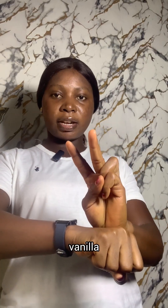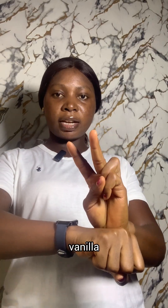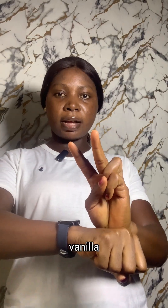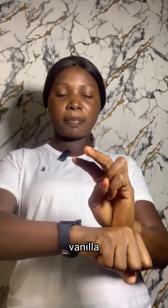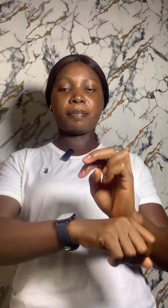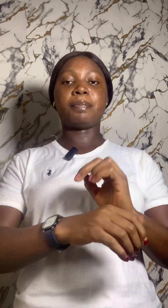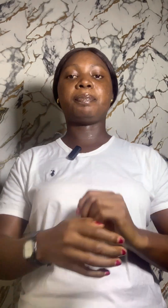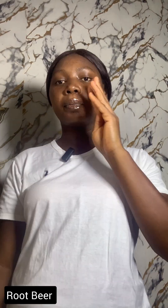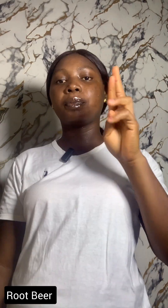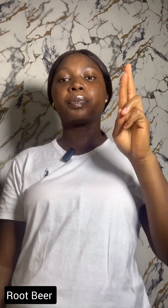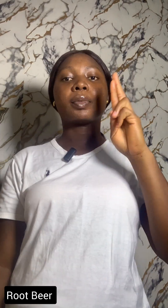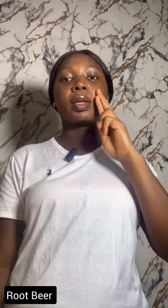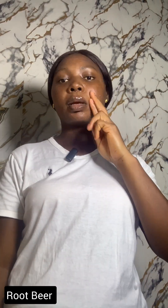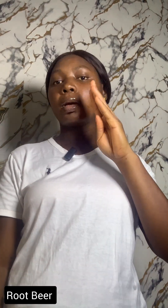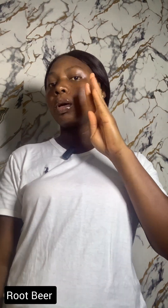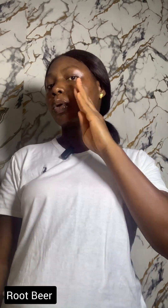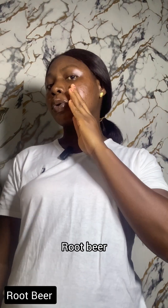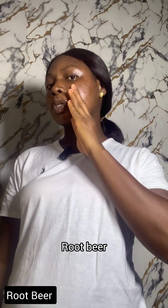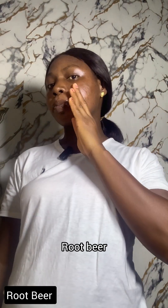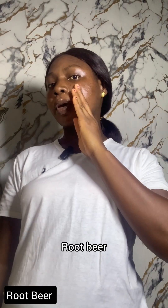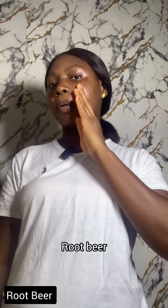vanilla. Root beer,